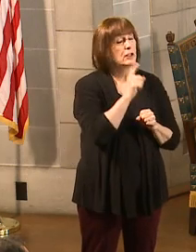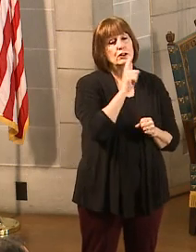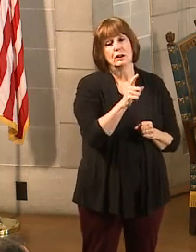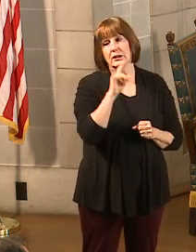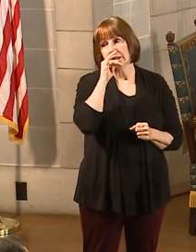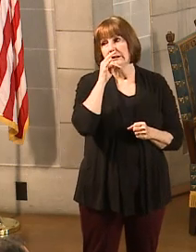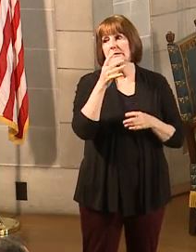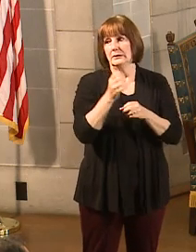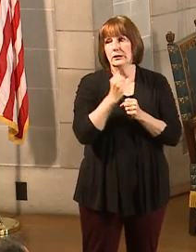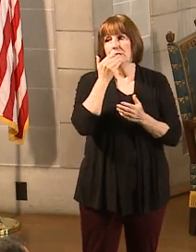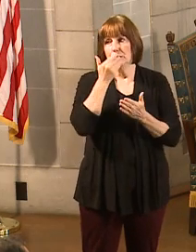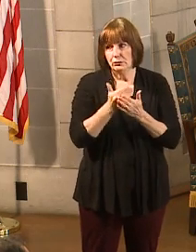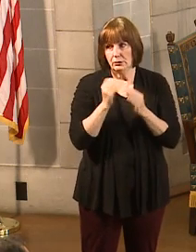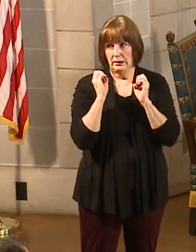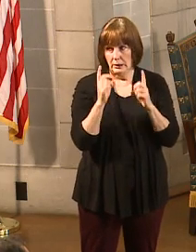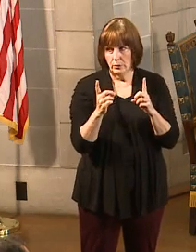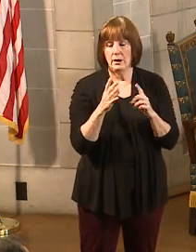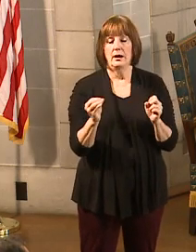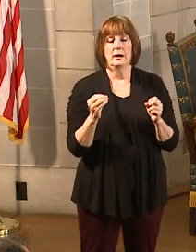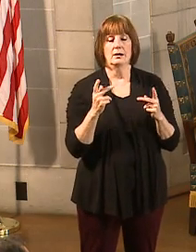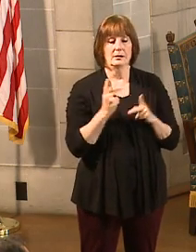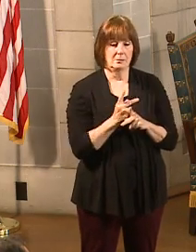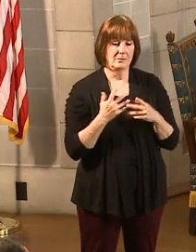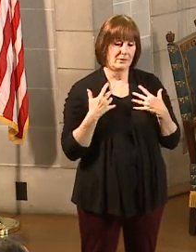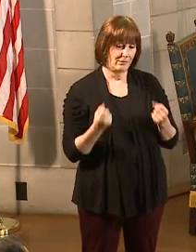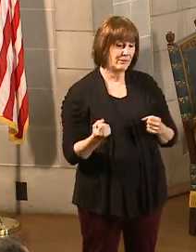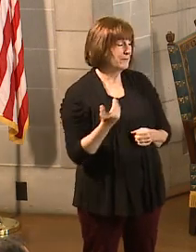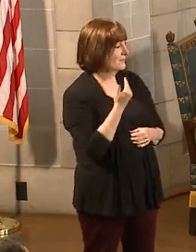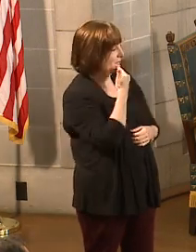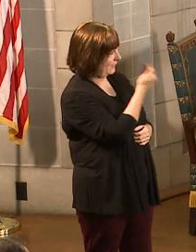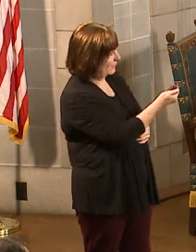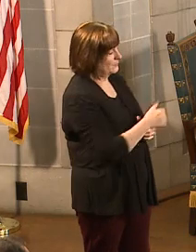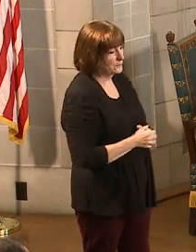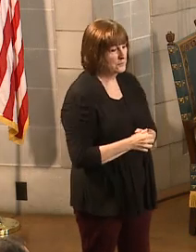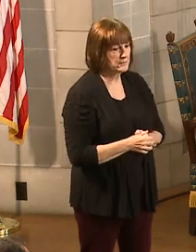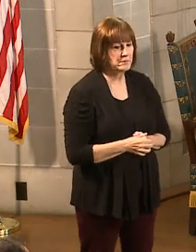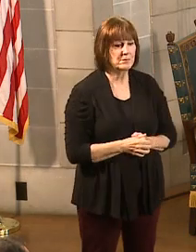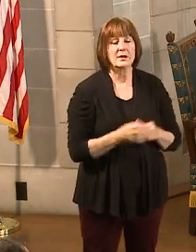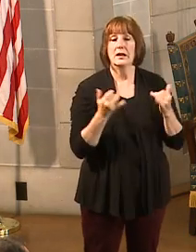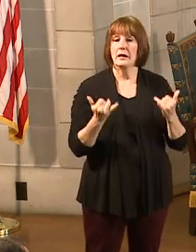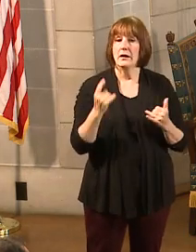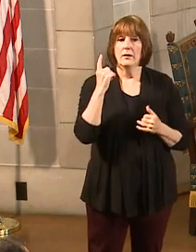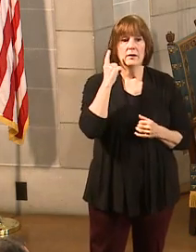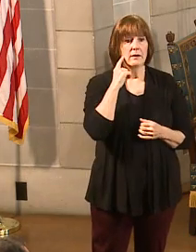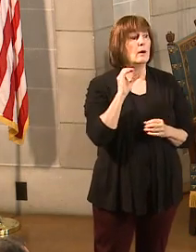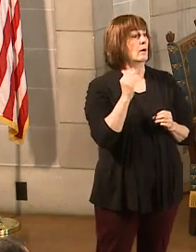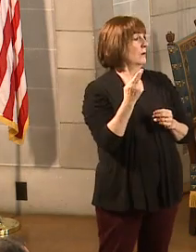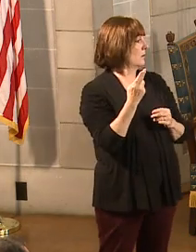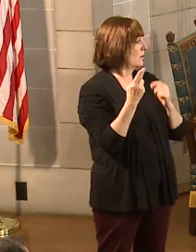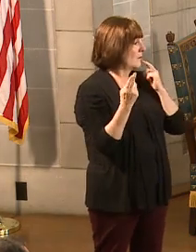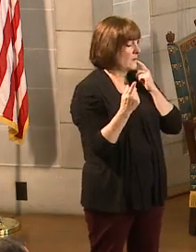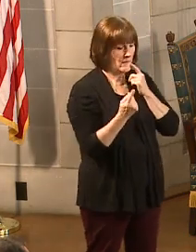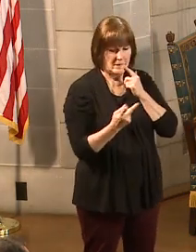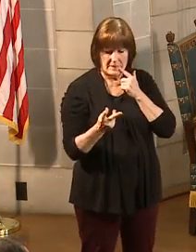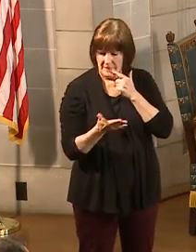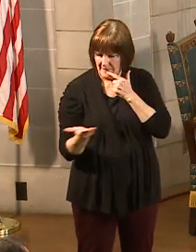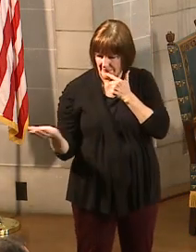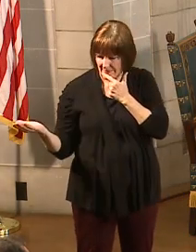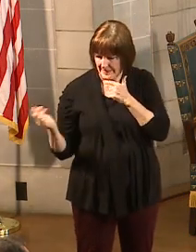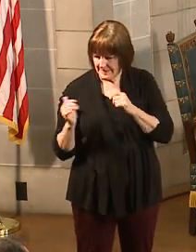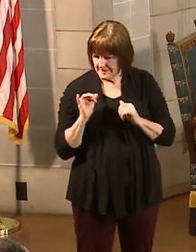kids are getting a great education and that they're staying healthy at the same time. So with that, I think just see a couple other